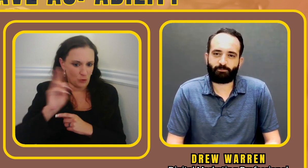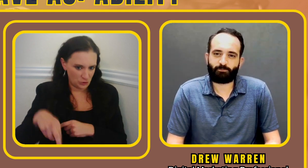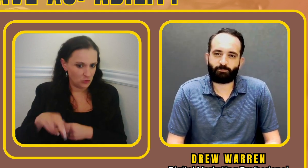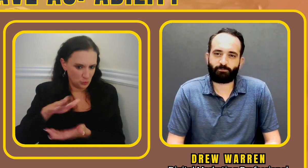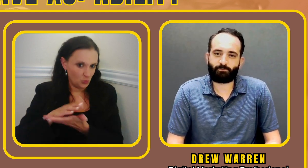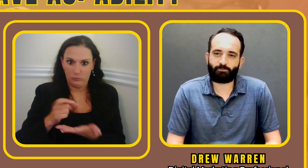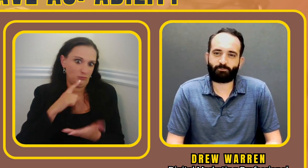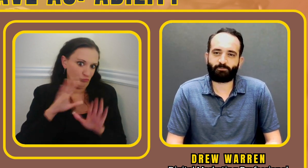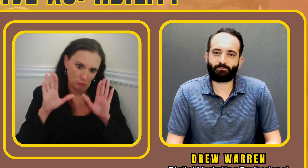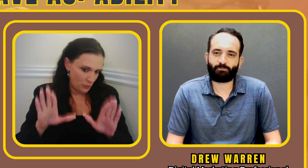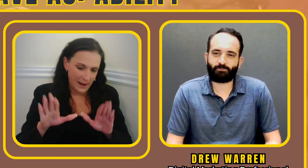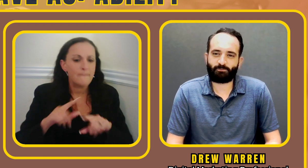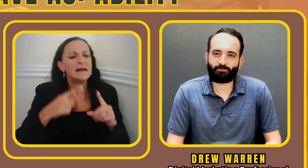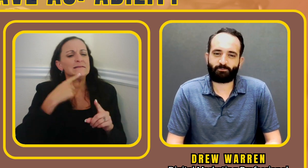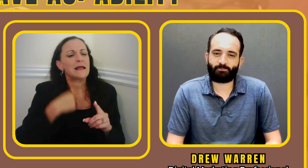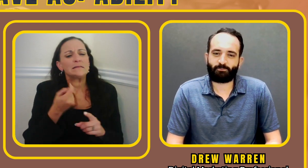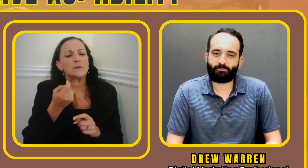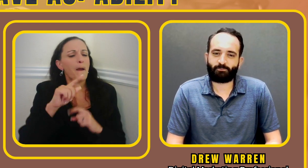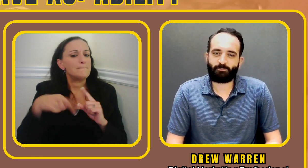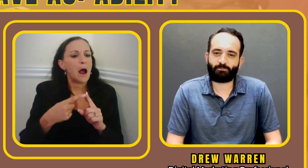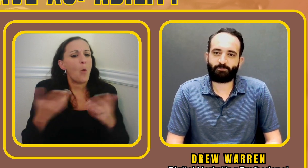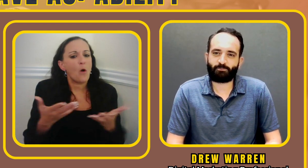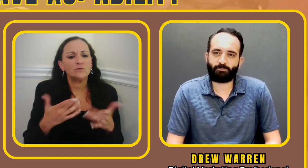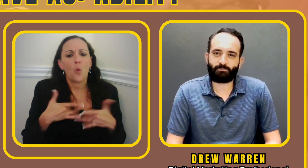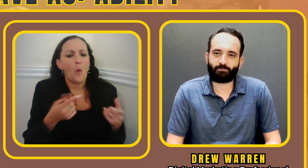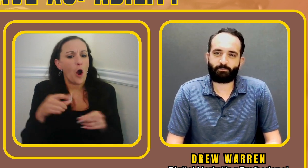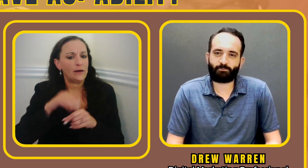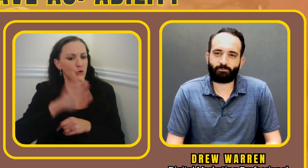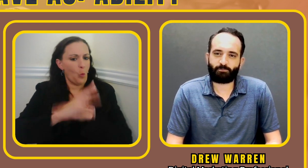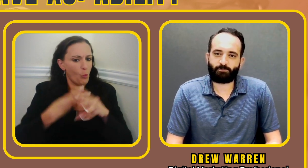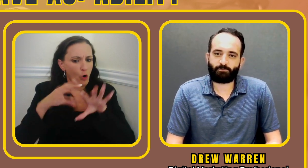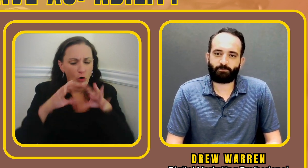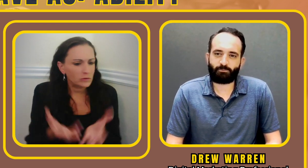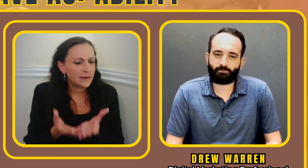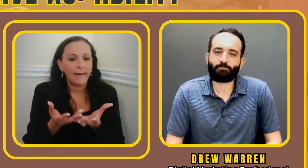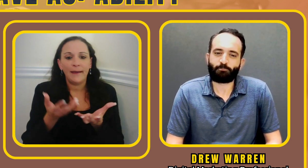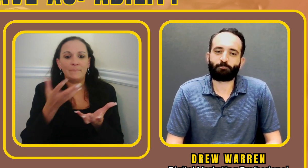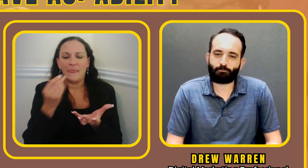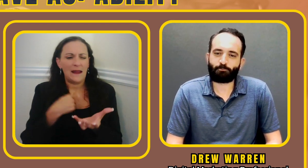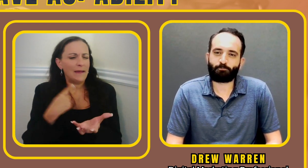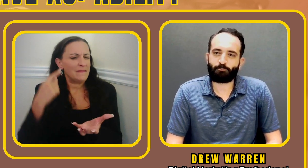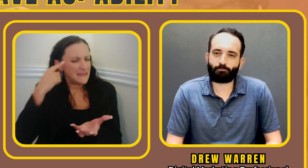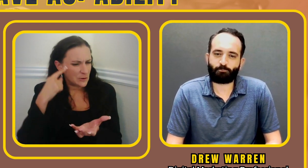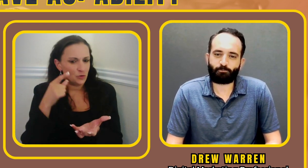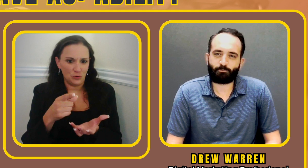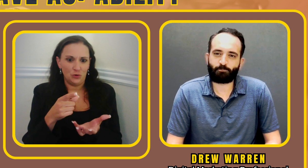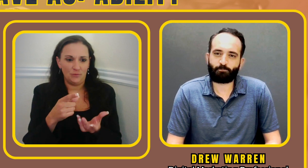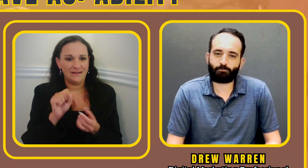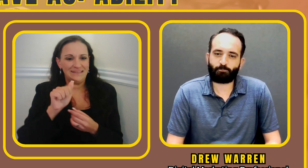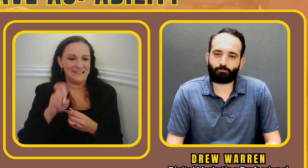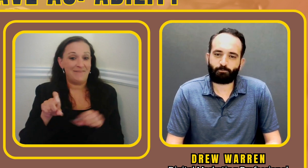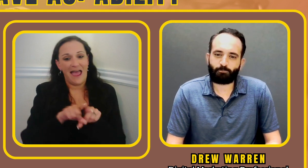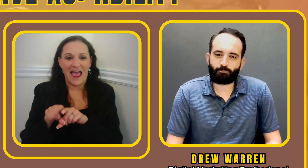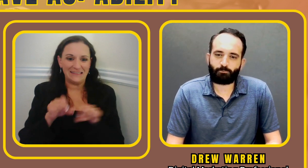which is great. But tell us a little bit about what's going on in your world. And I think you're Save As Ability's